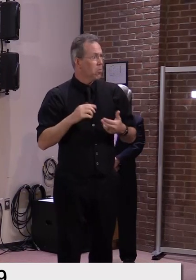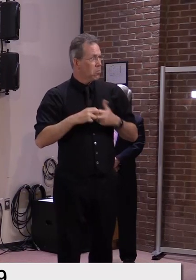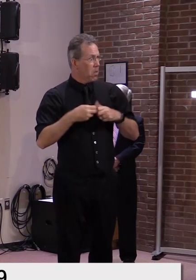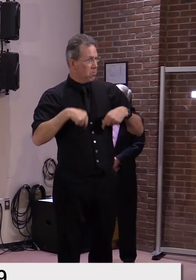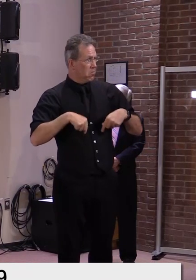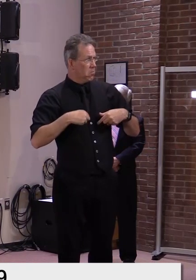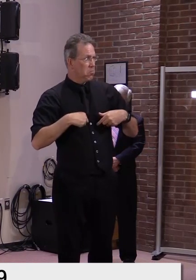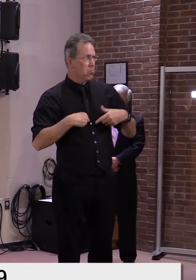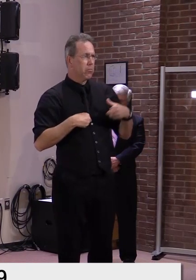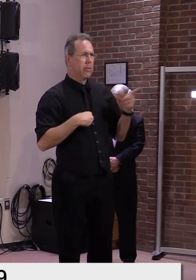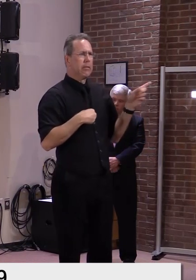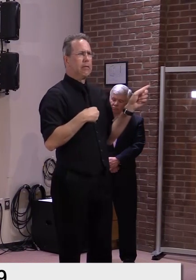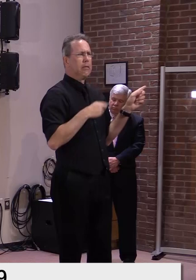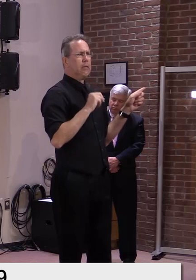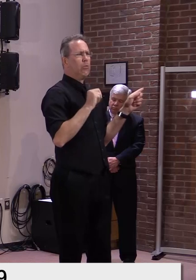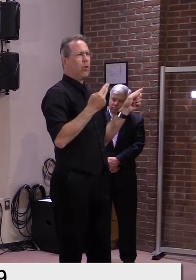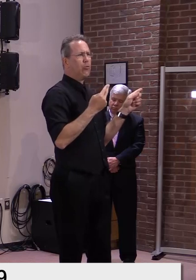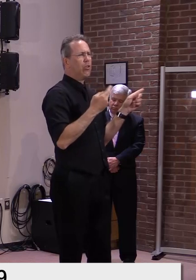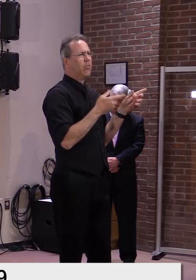point.